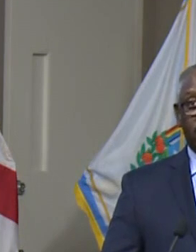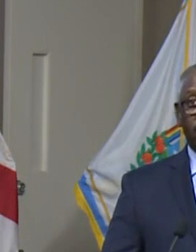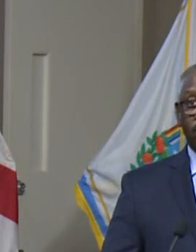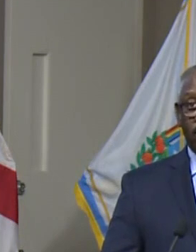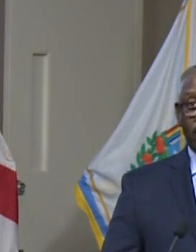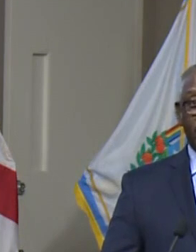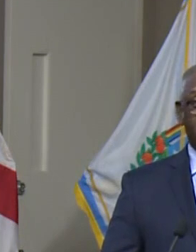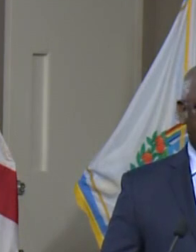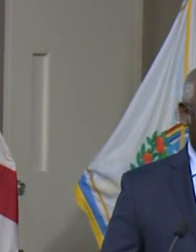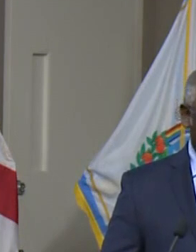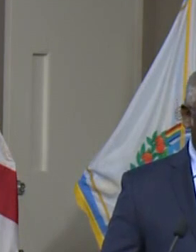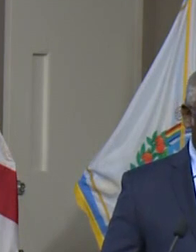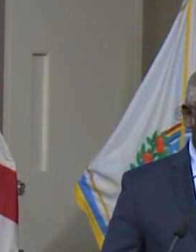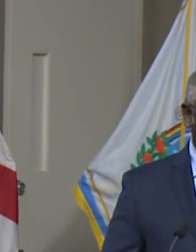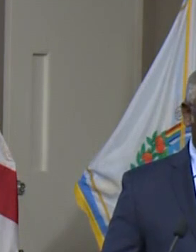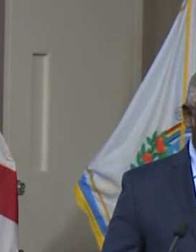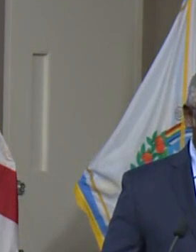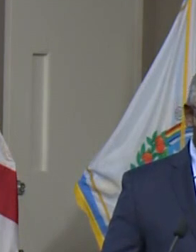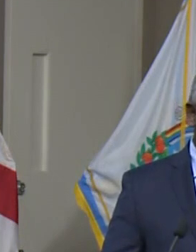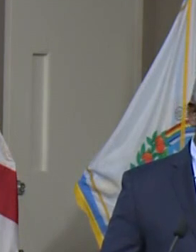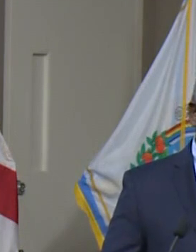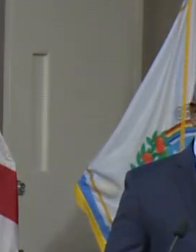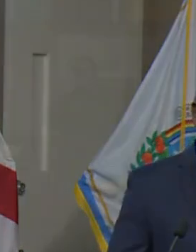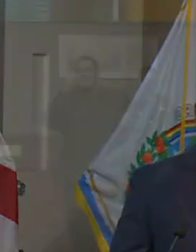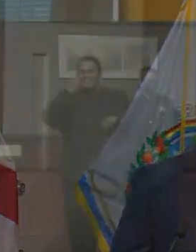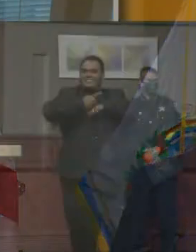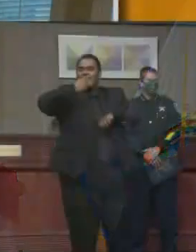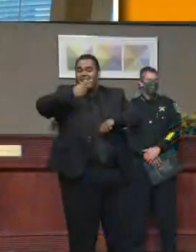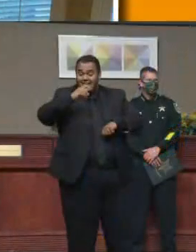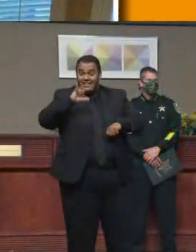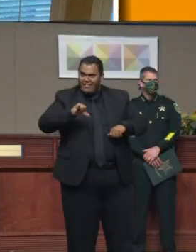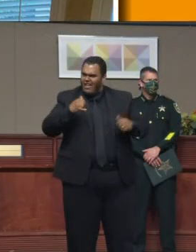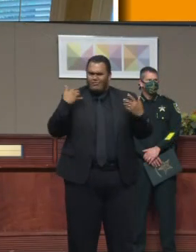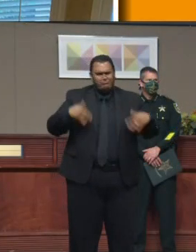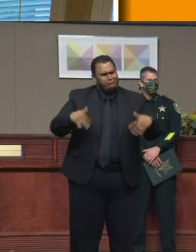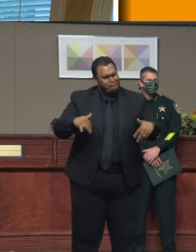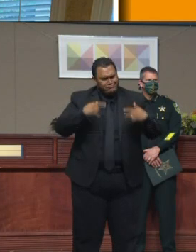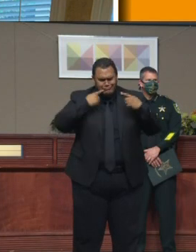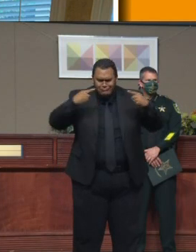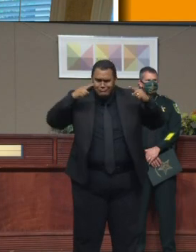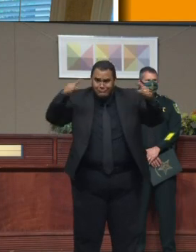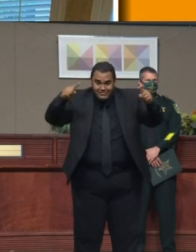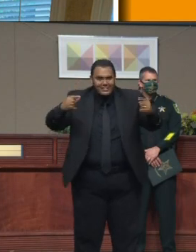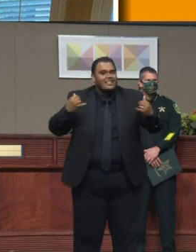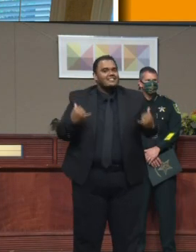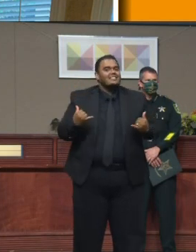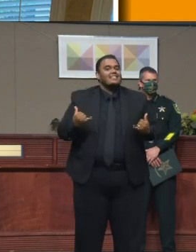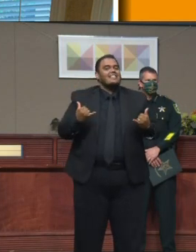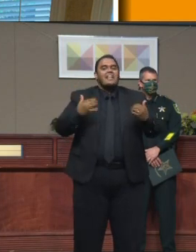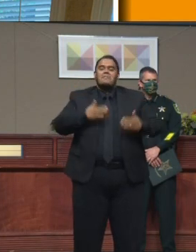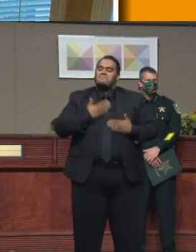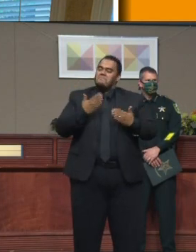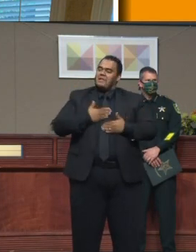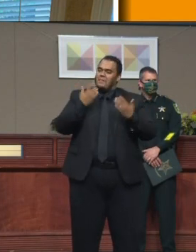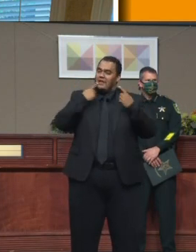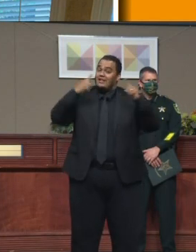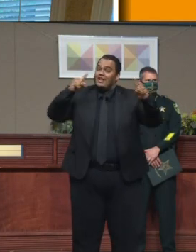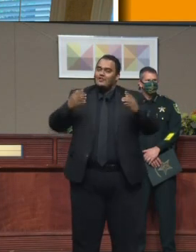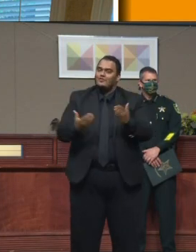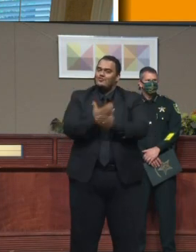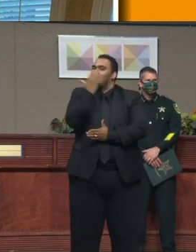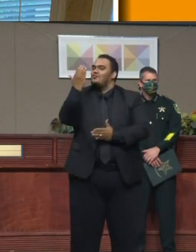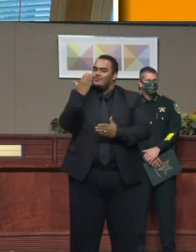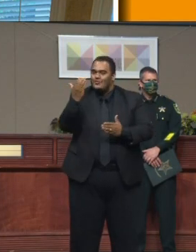an overwhelming success. And today, I'm happy to announce a new campaign in partnership, again, with